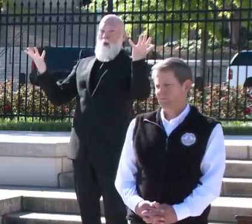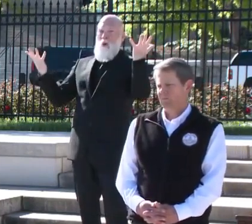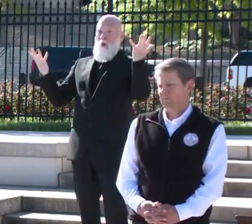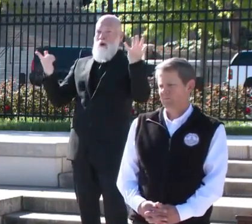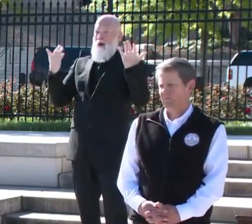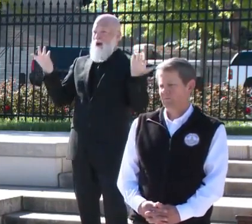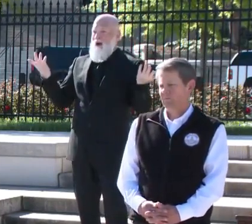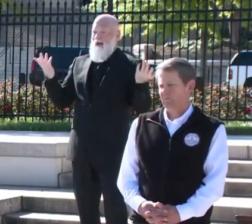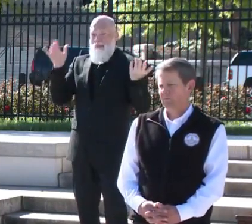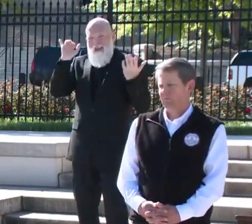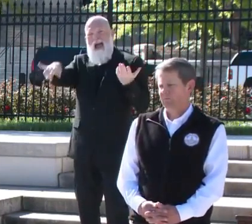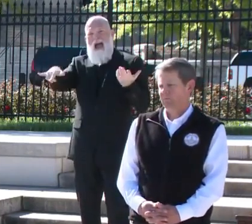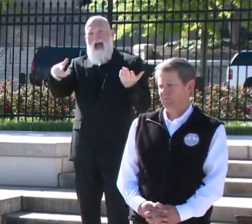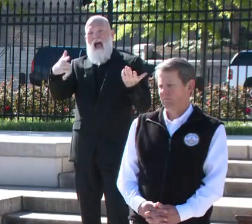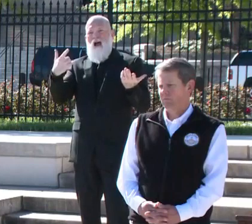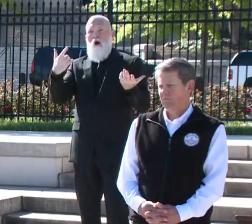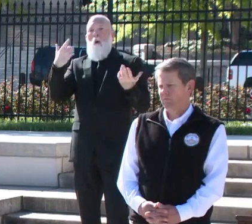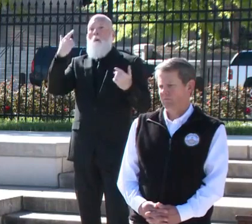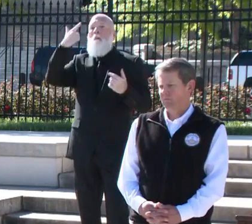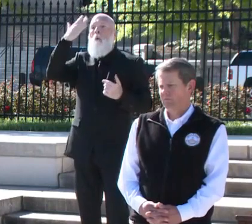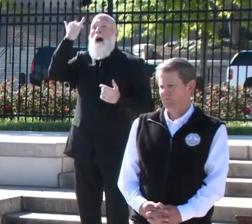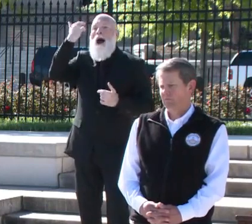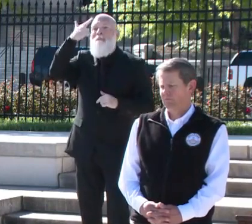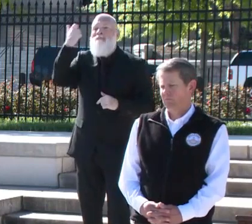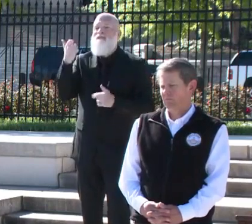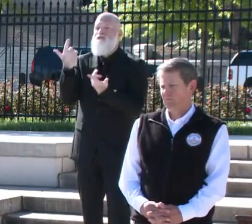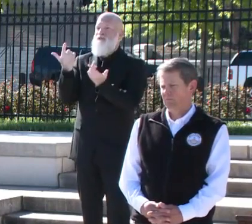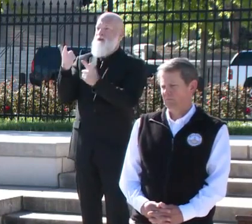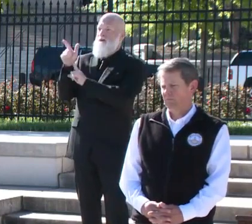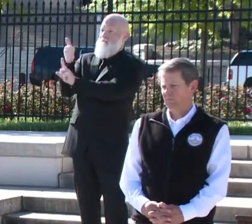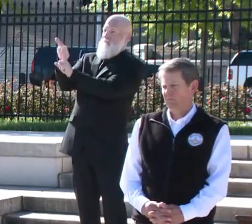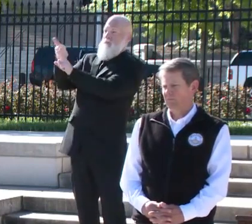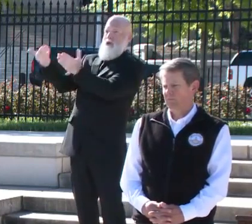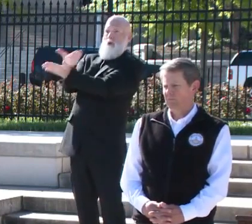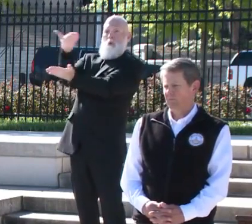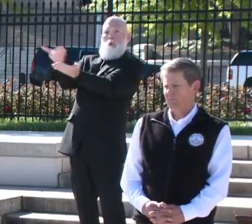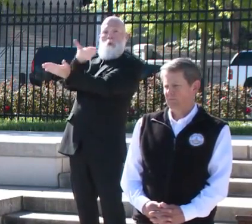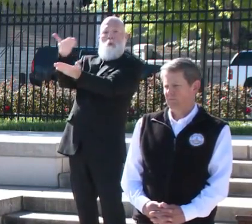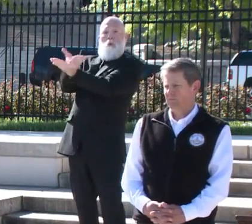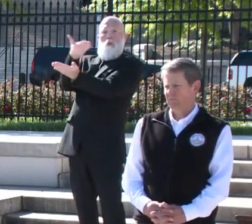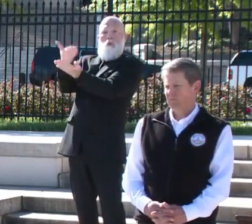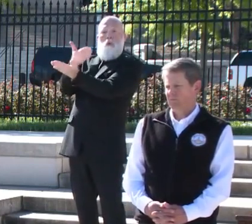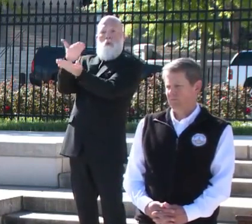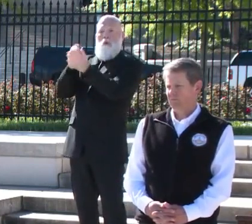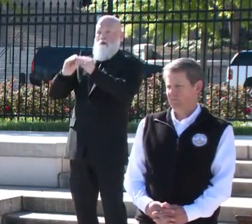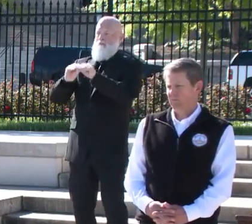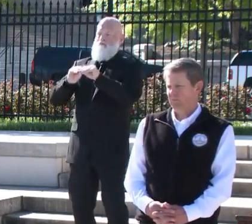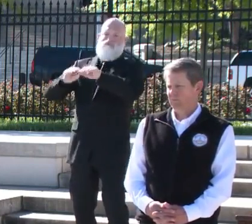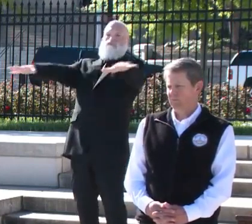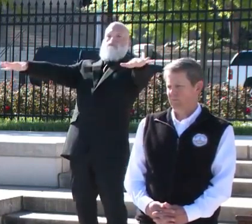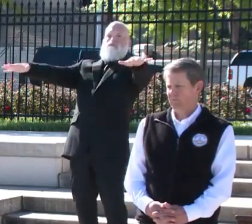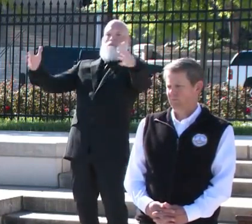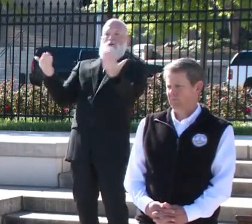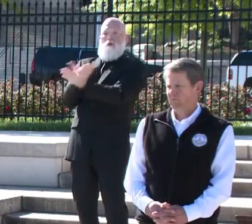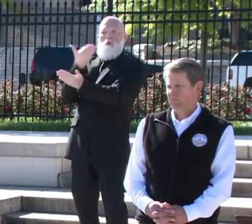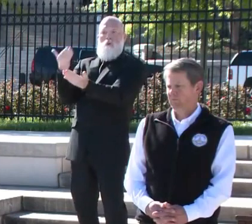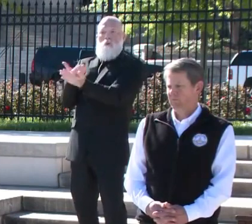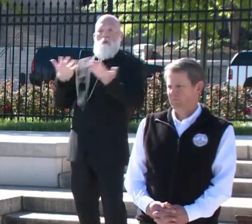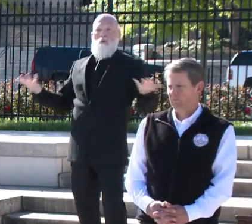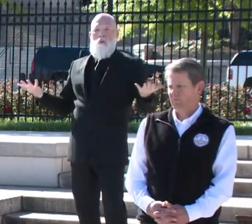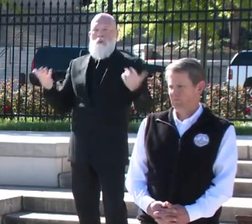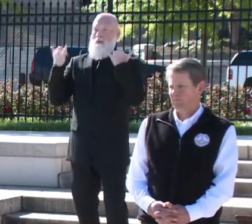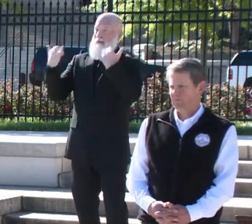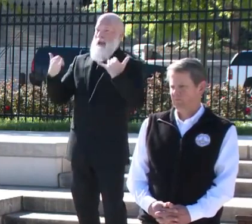before, so we can't fight this off. So we see, as the pattern of deaths has